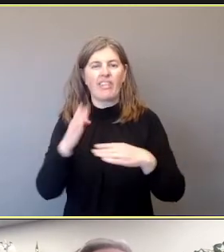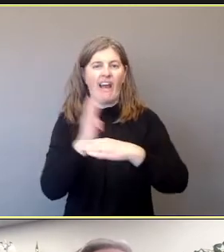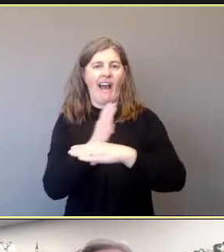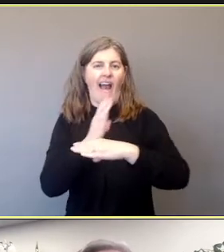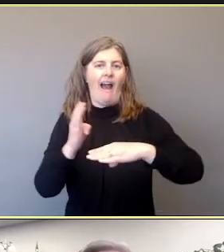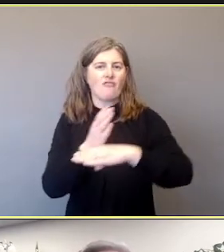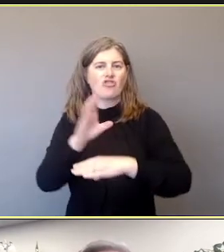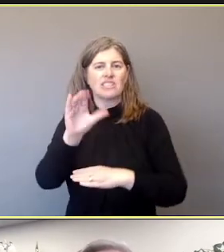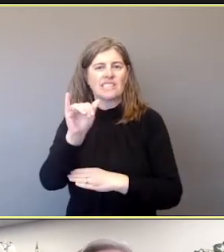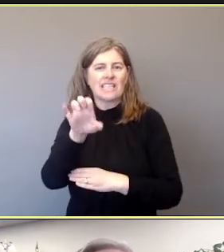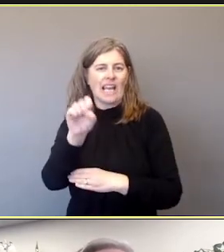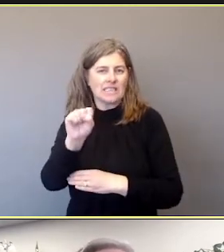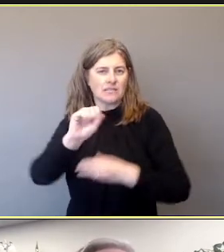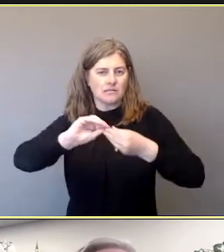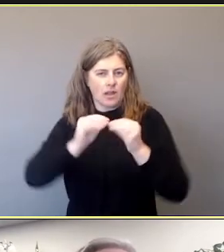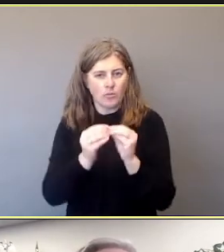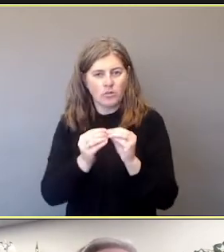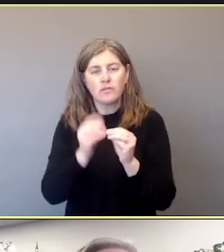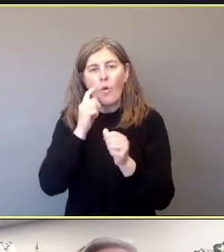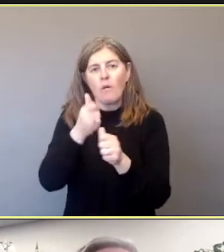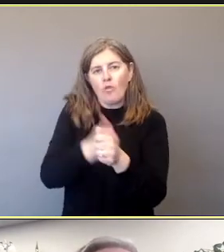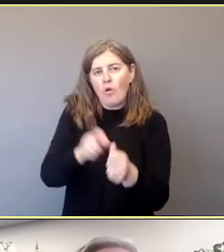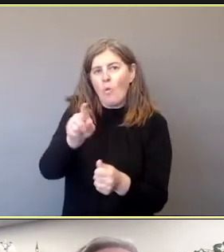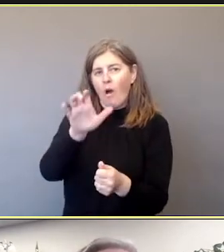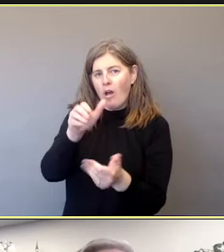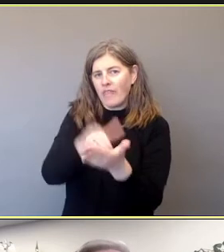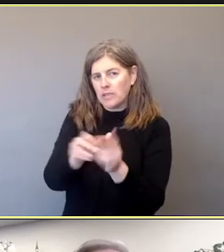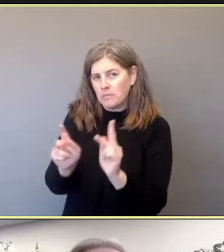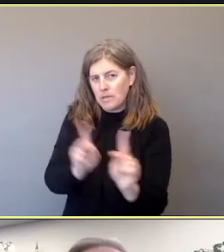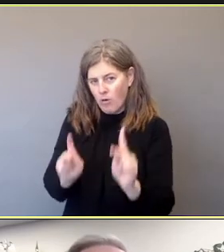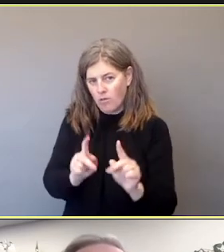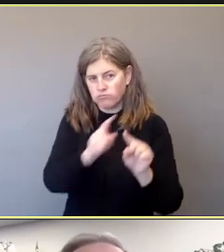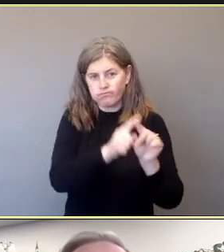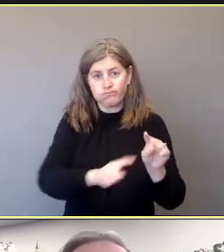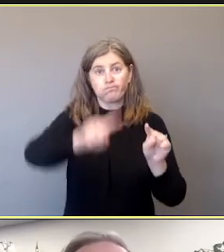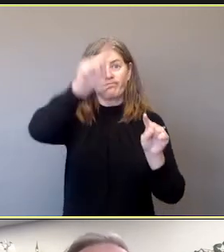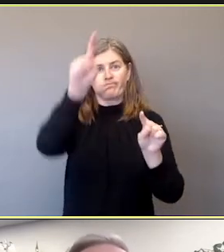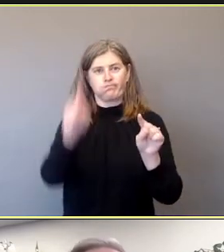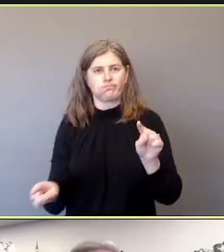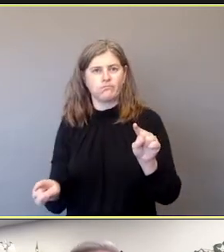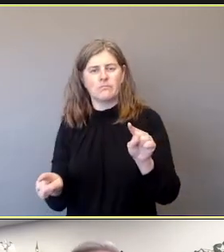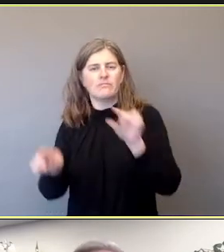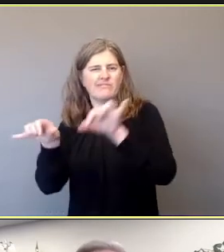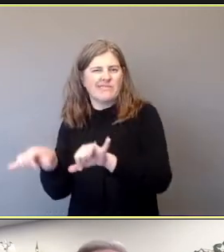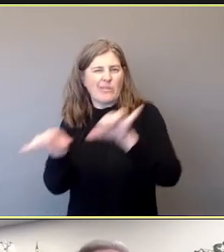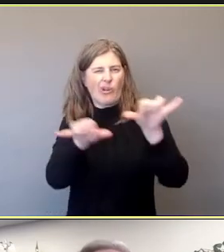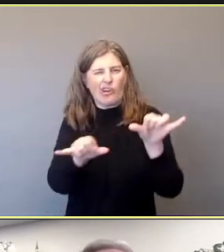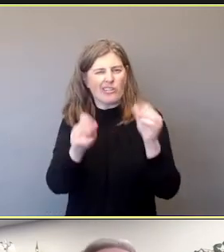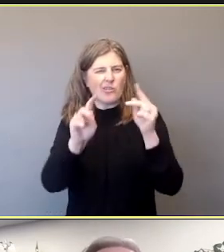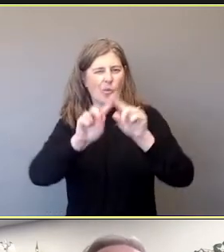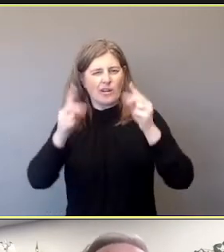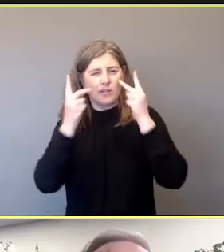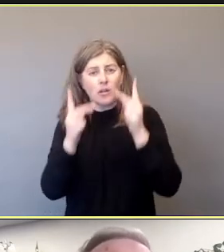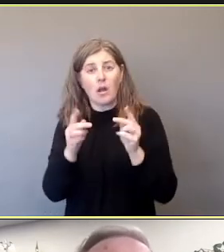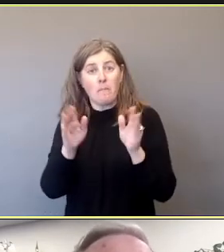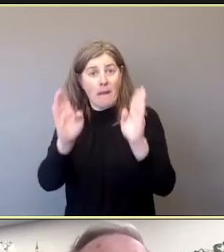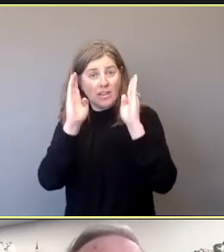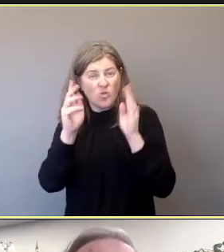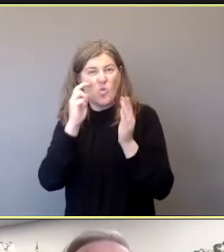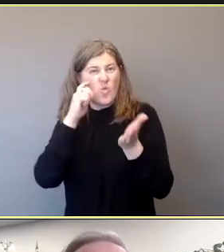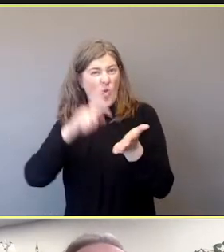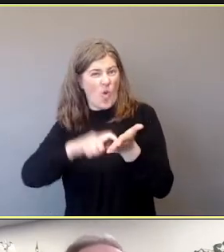case rate per 100,000 population. It's another version of this, but I want you to pay attention to 2 things. Notice